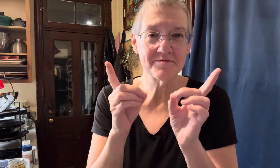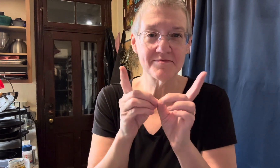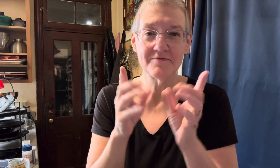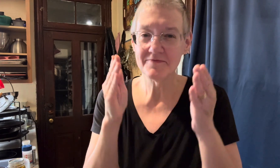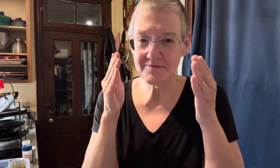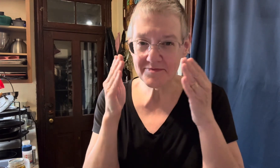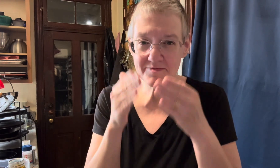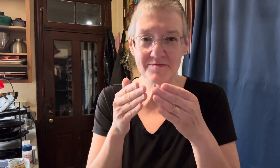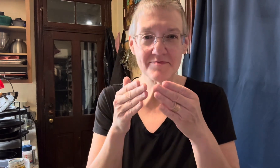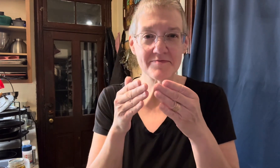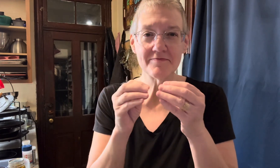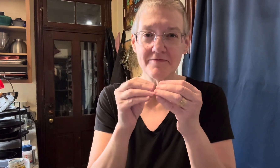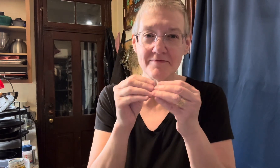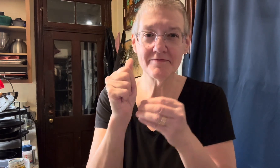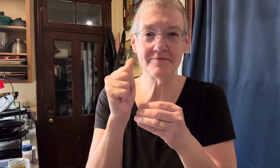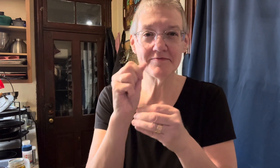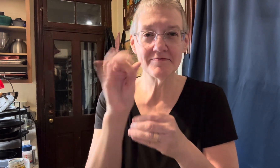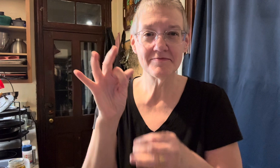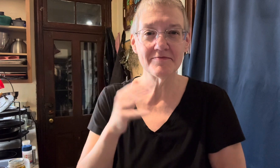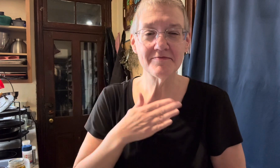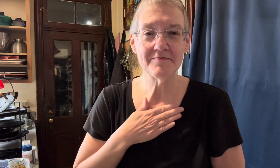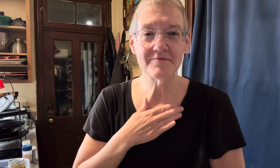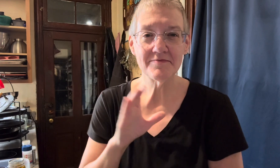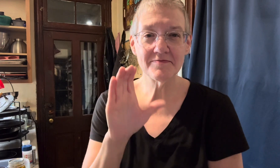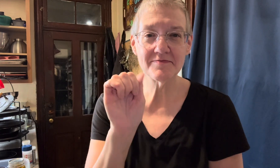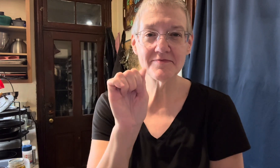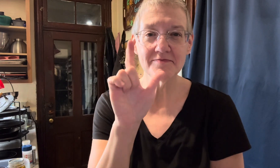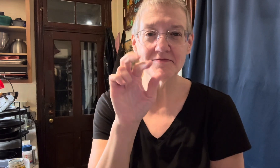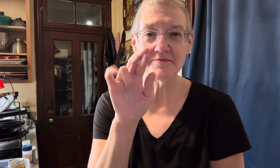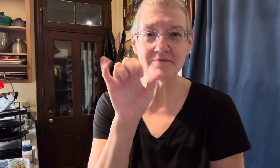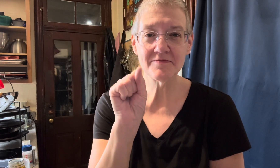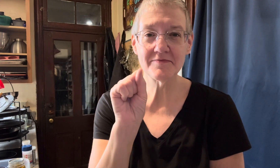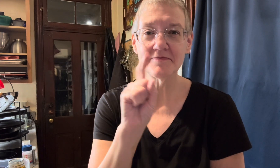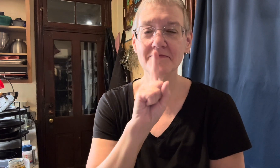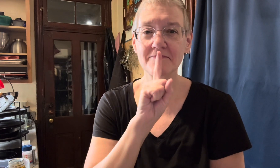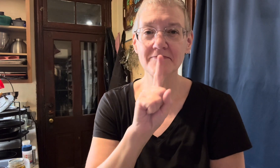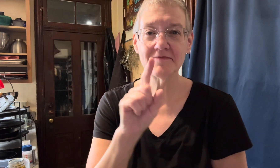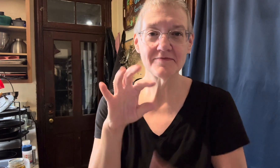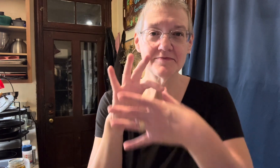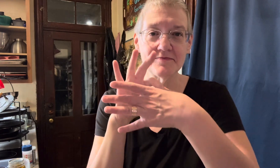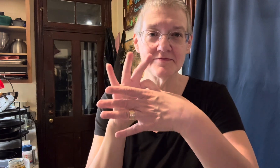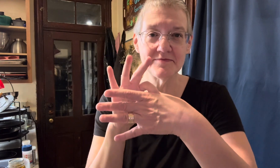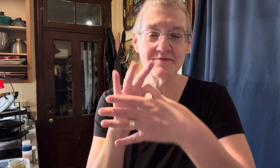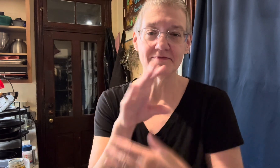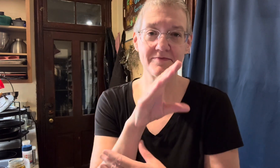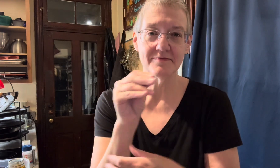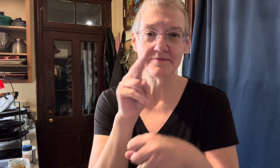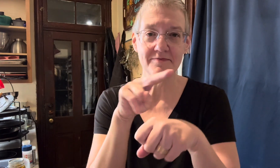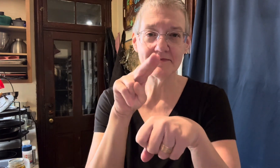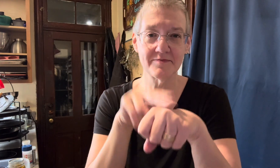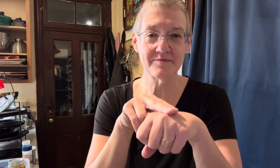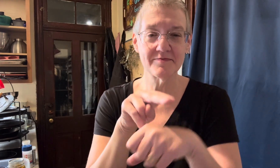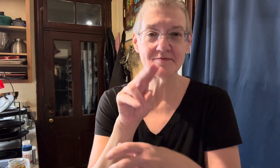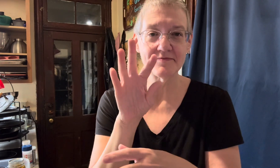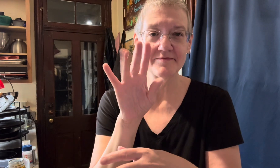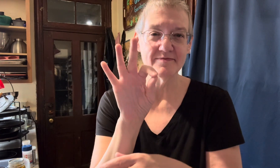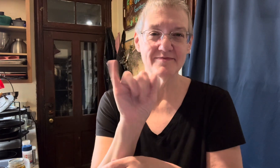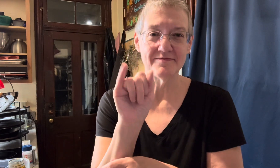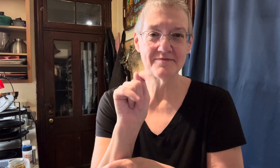or desserts. I like to focus most of my calories on meat and, of course, fats.